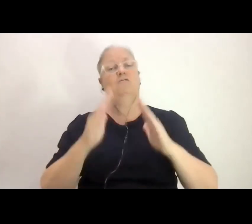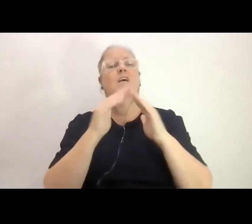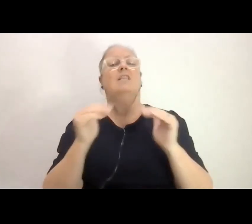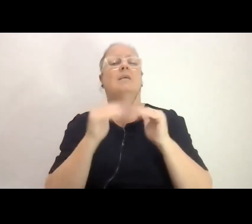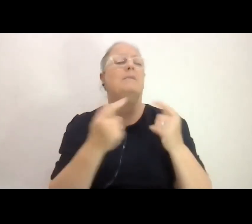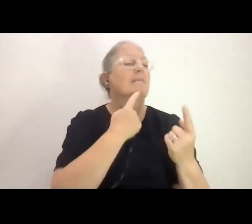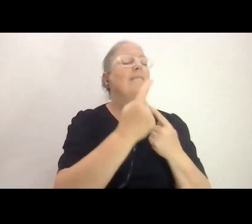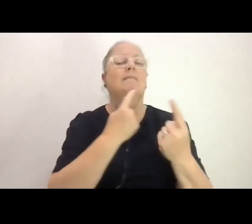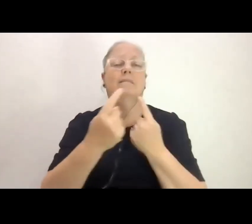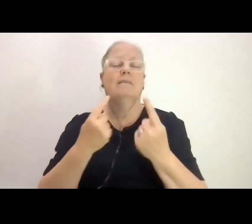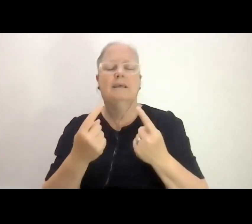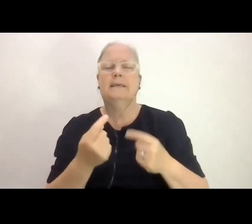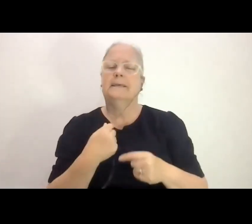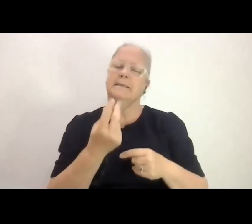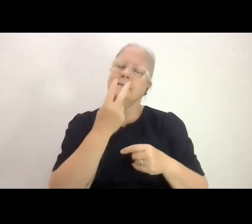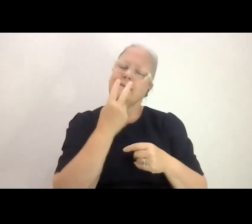a big gap of